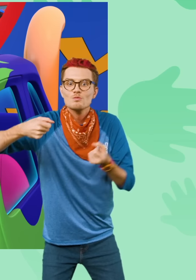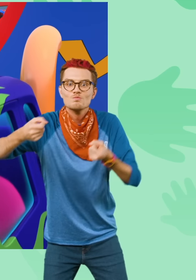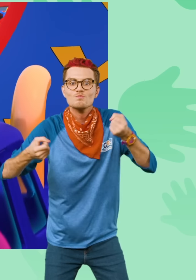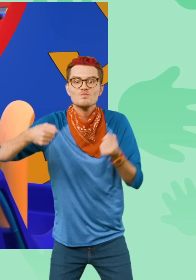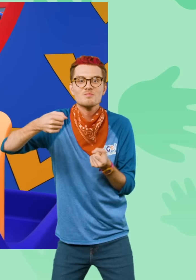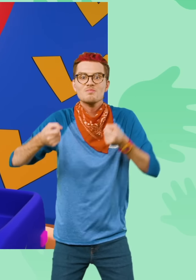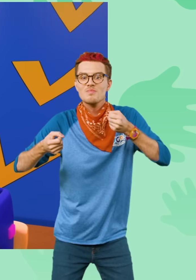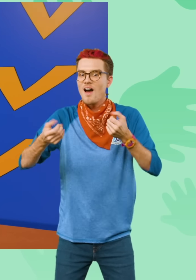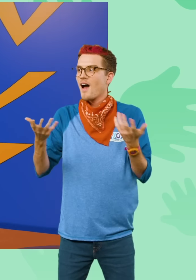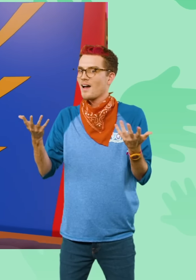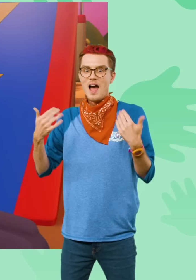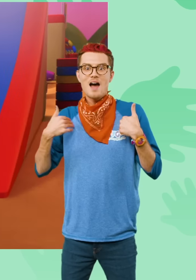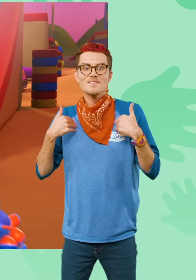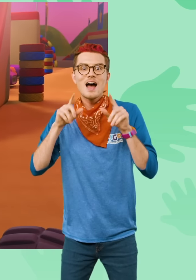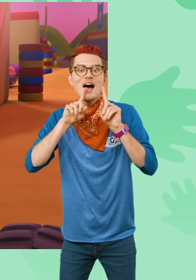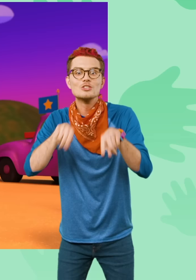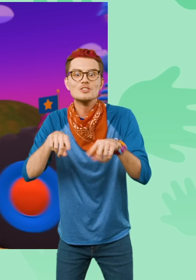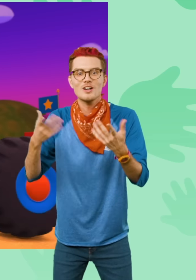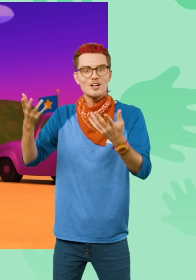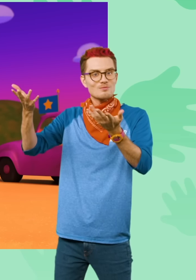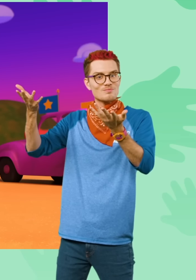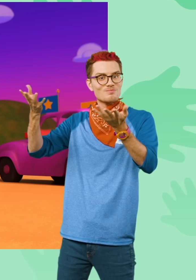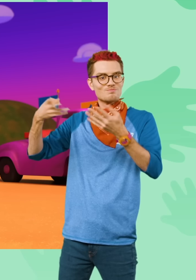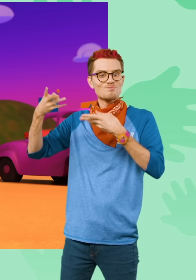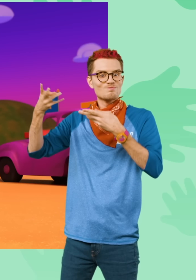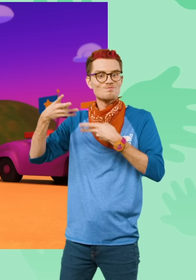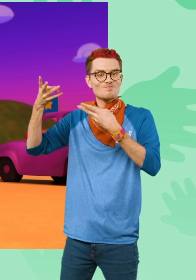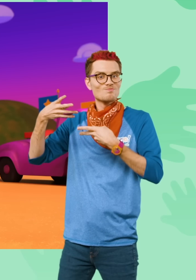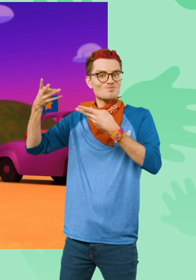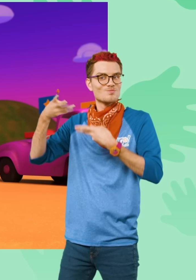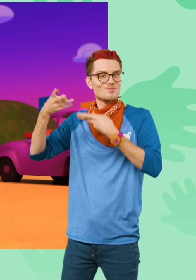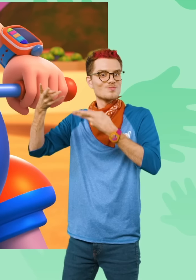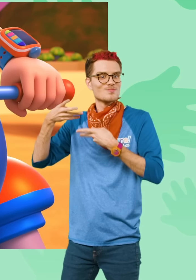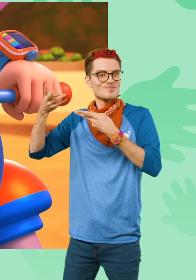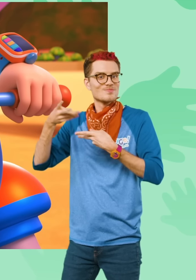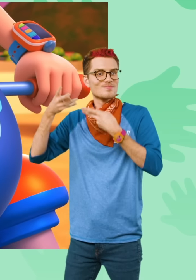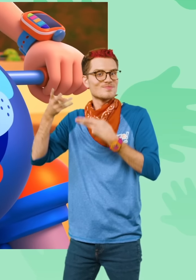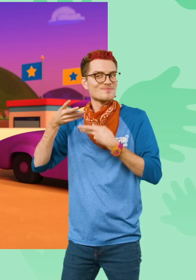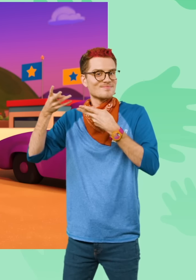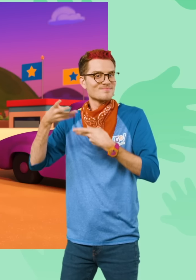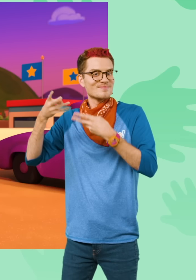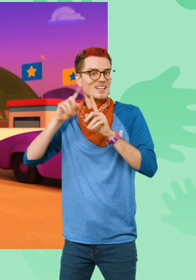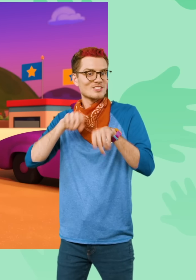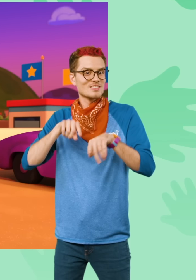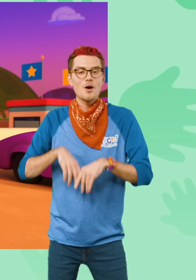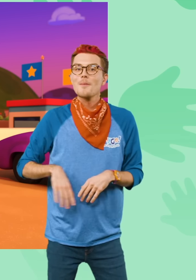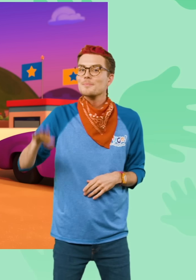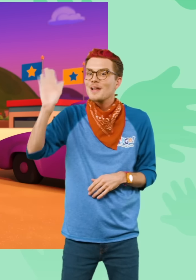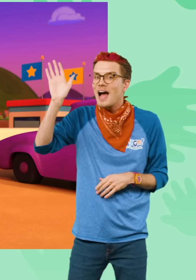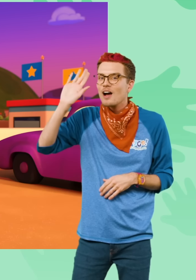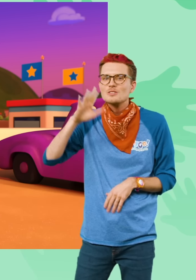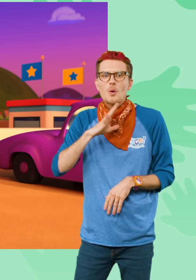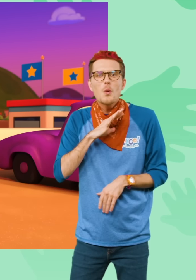heavy-duty suspension, and four-wheel steering. Upload answer, Devo. Bye, Megan! It